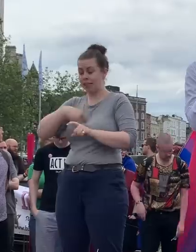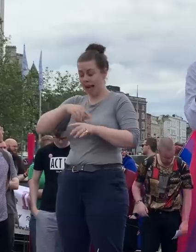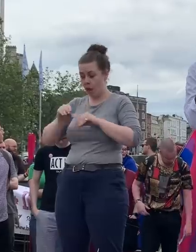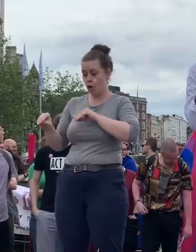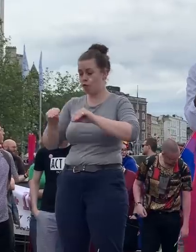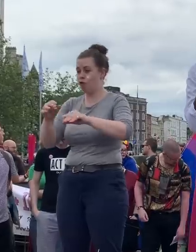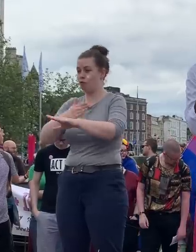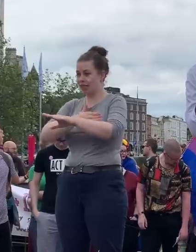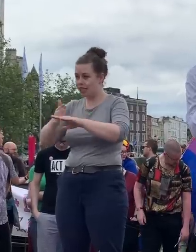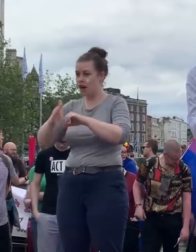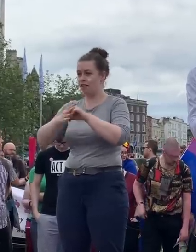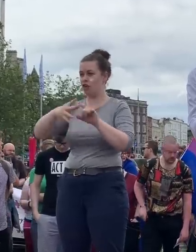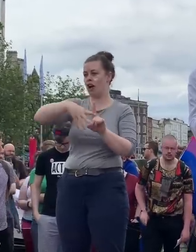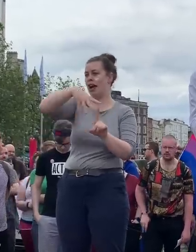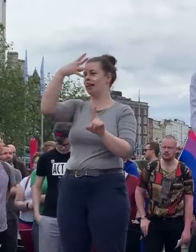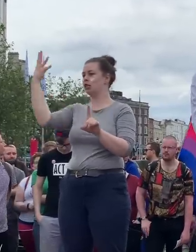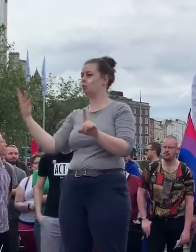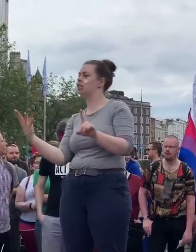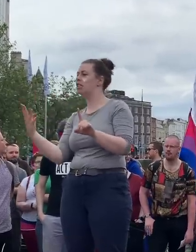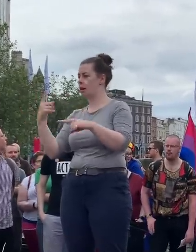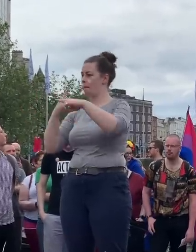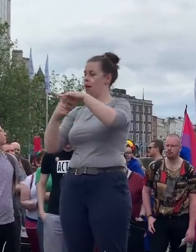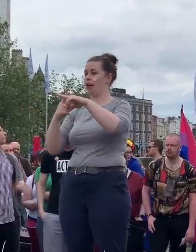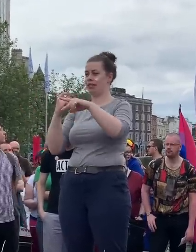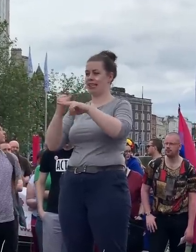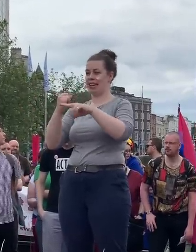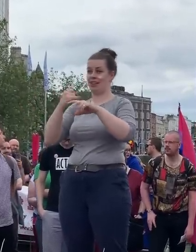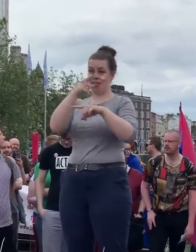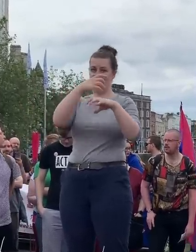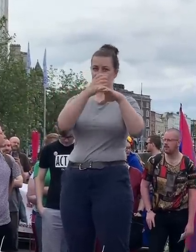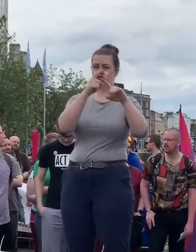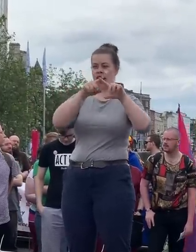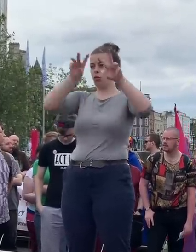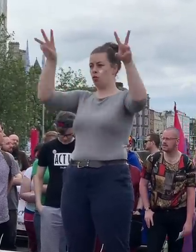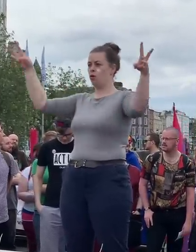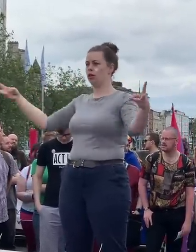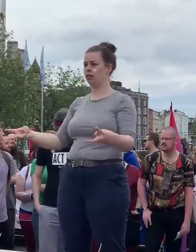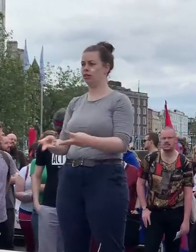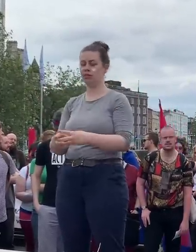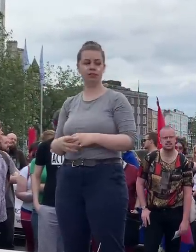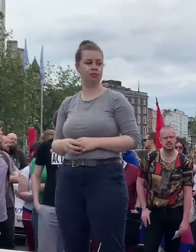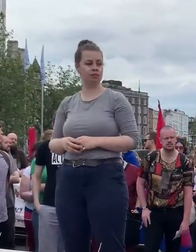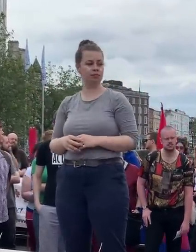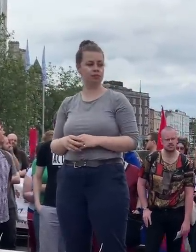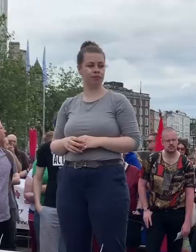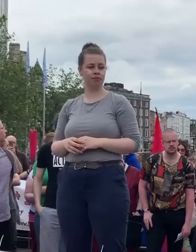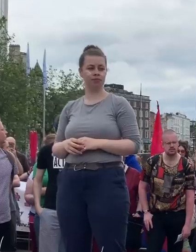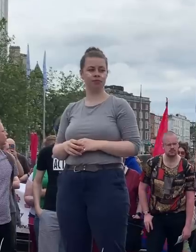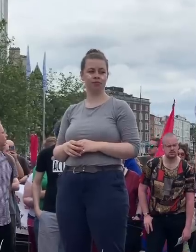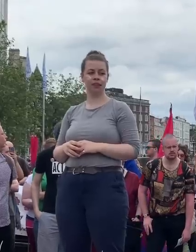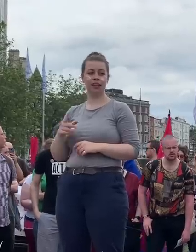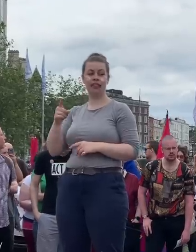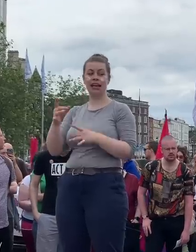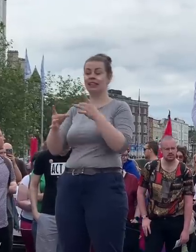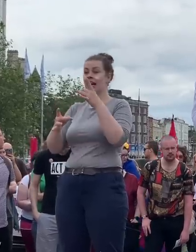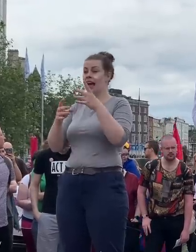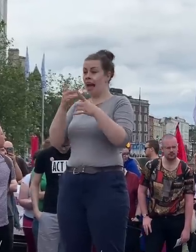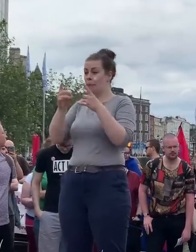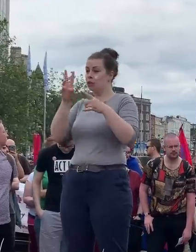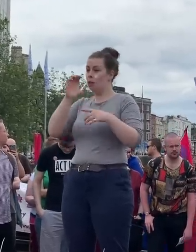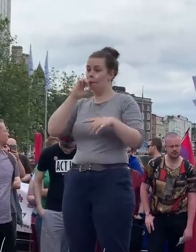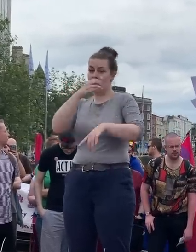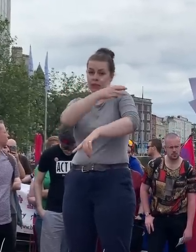the liberation of LGBT plus people around the world, for many countries. It was direct action sparked by police enforcing